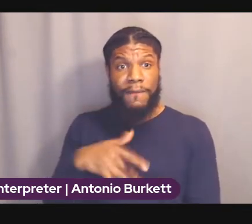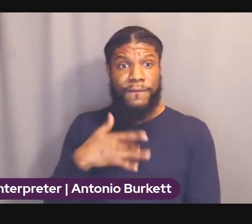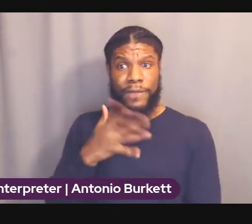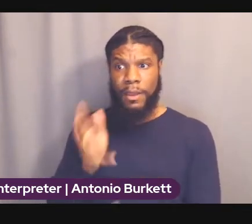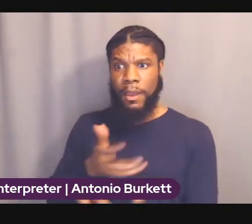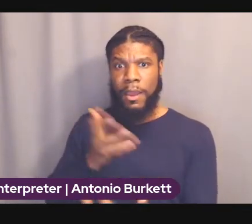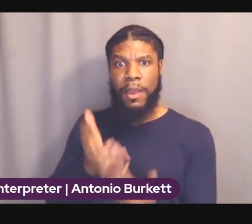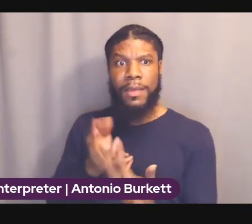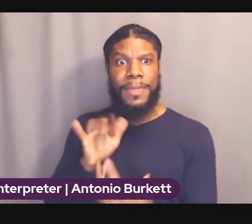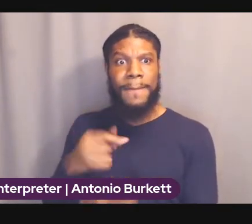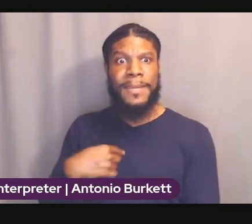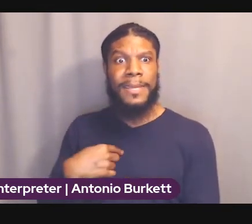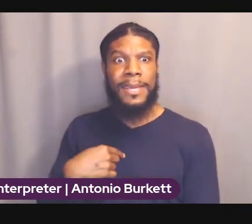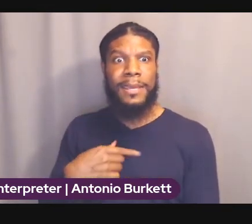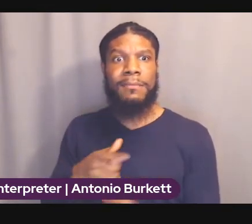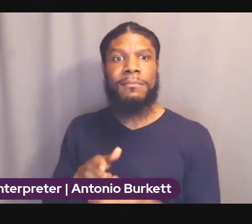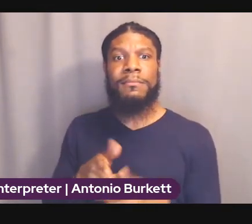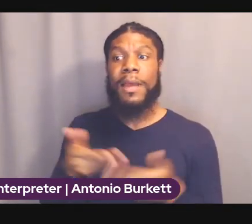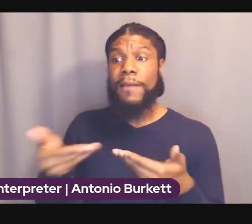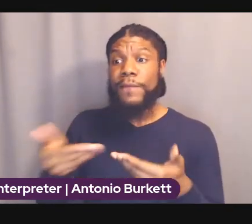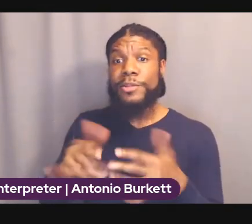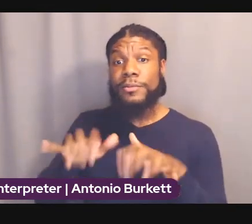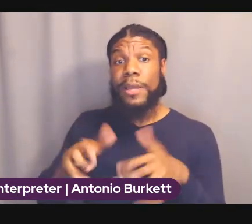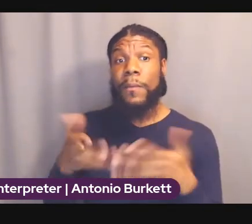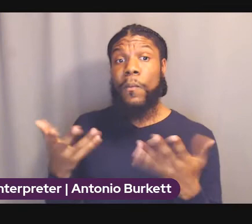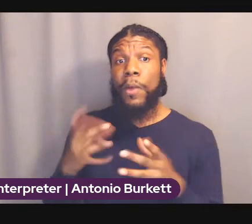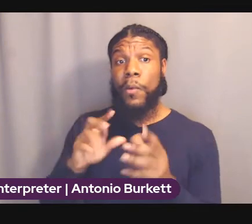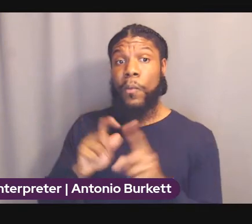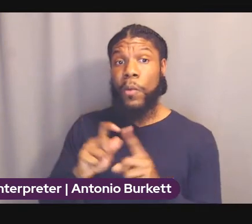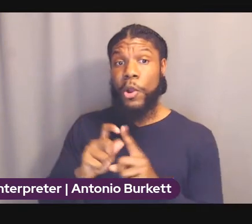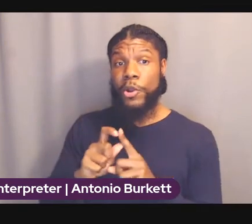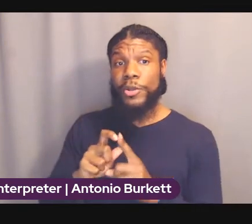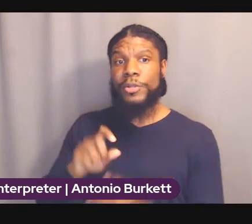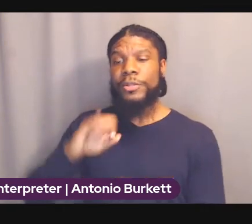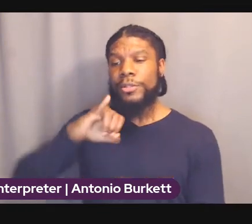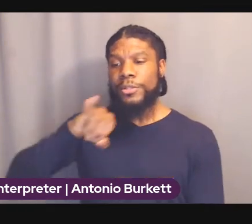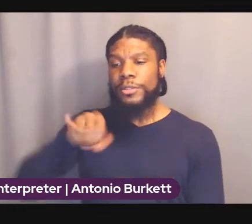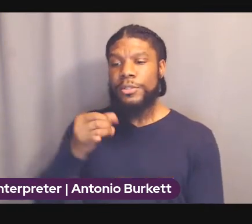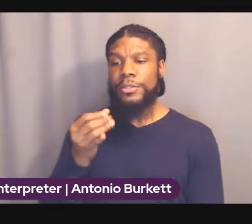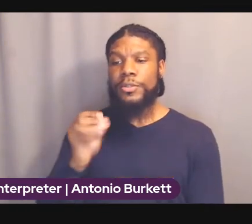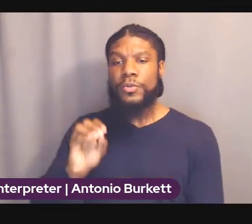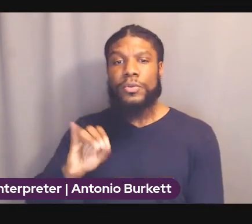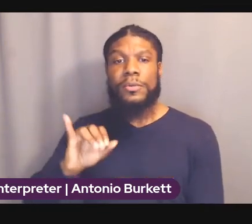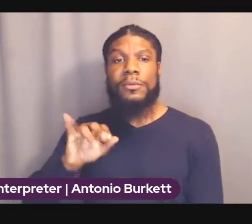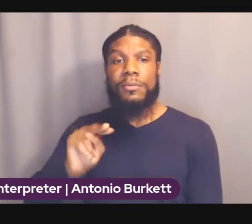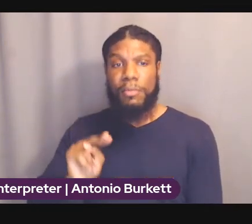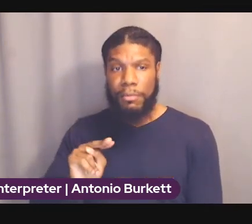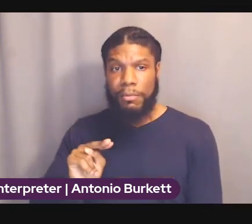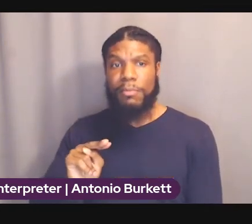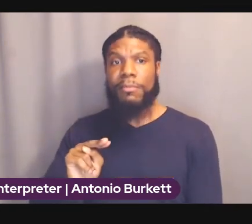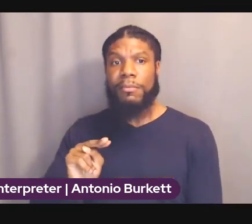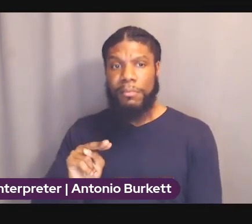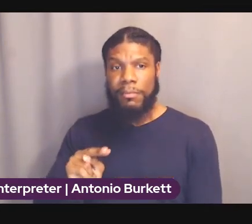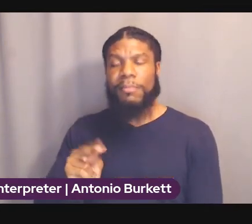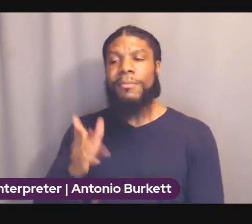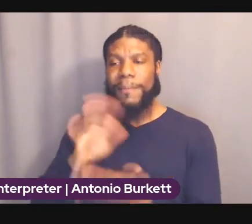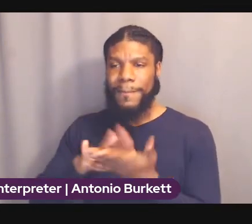to type join in the comments and become a member of the Word of Faith Church of Jesus